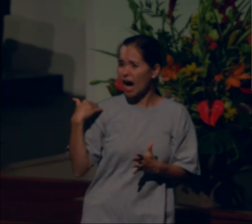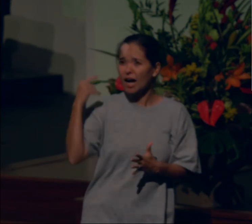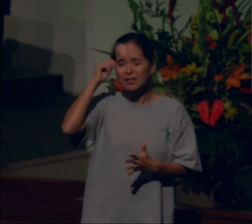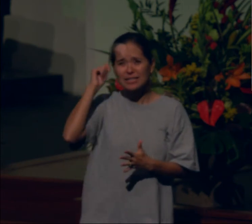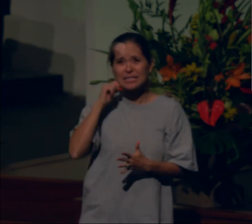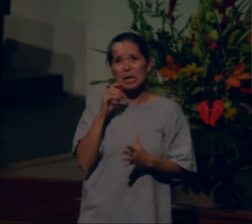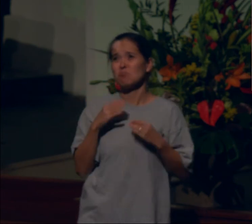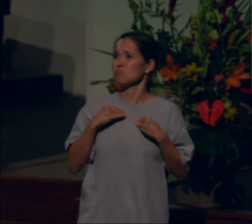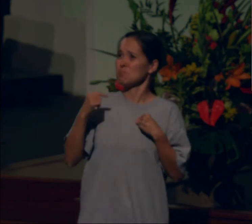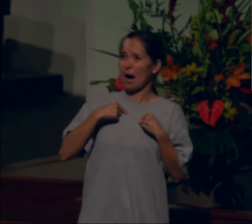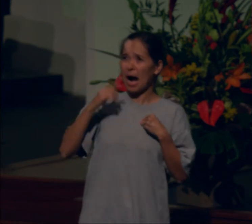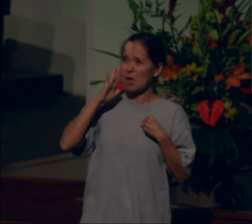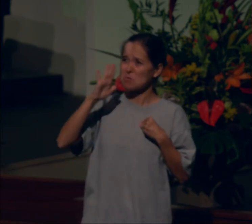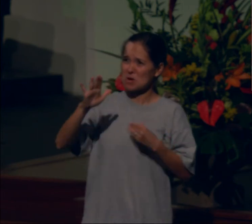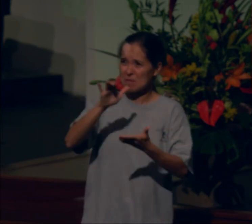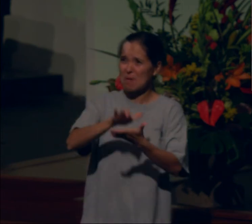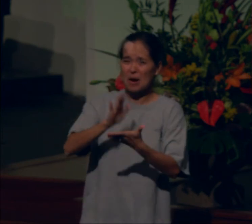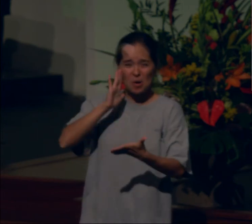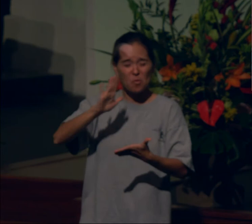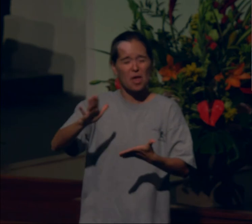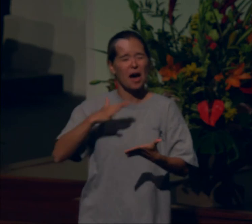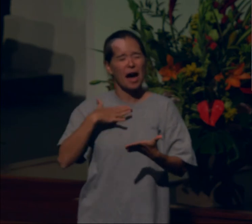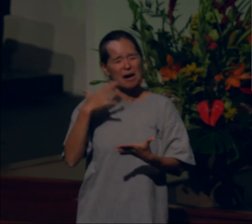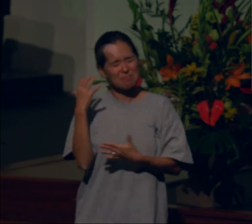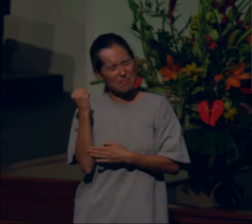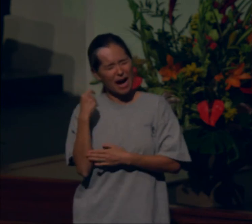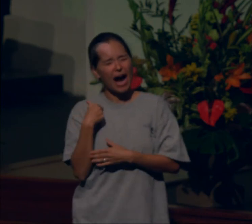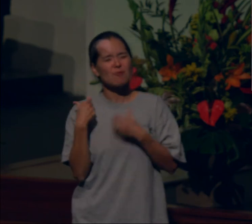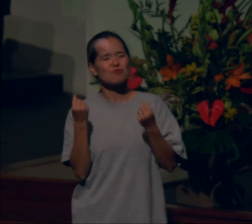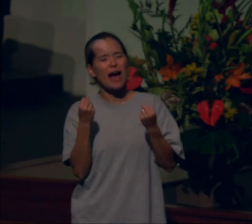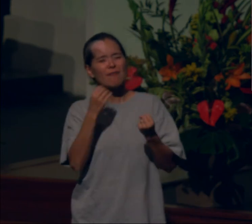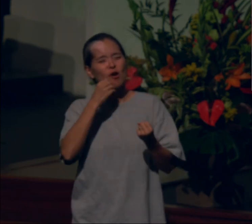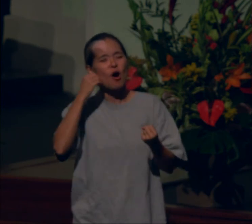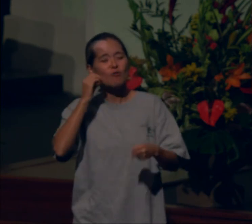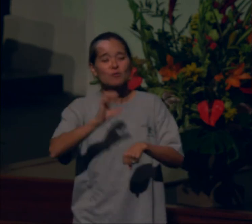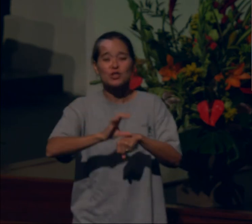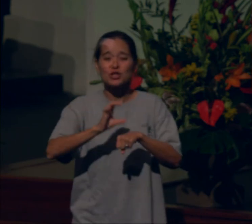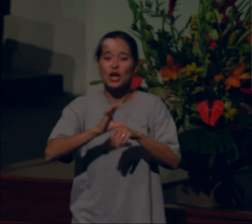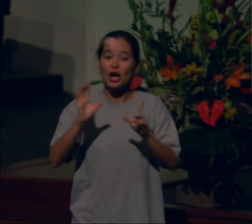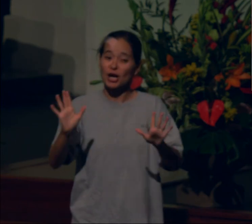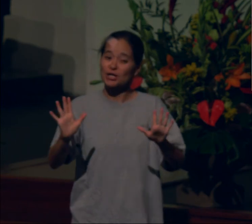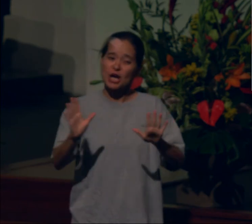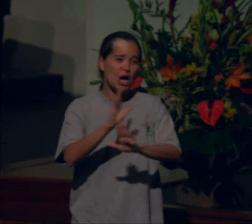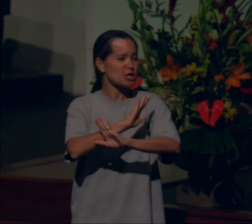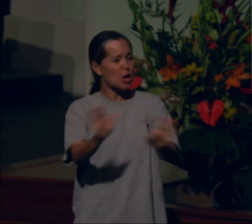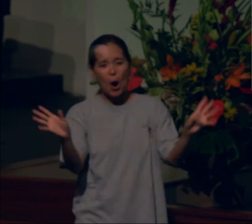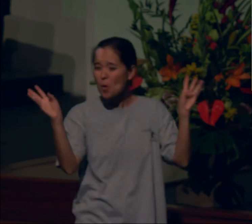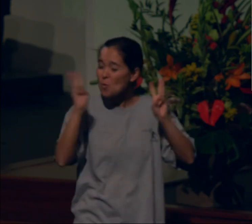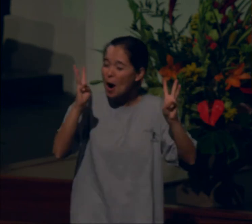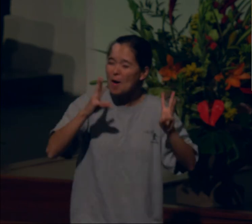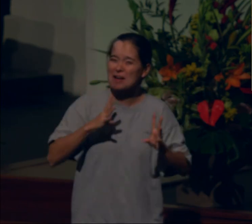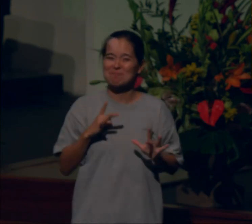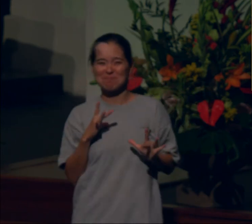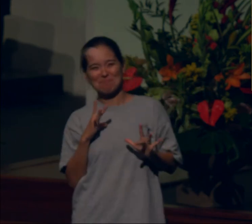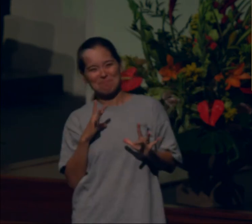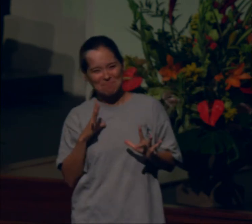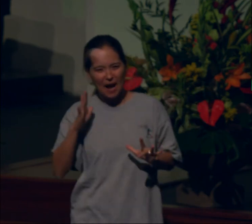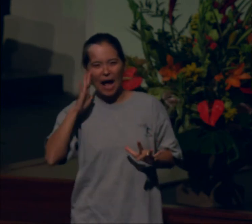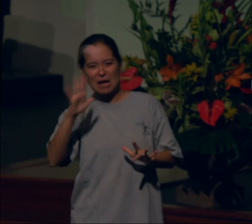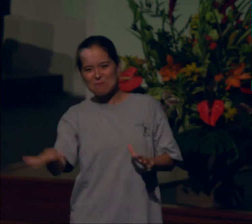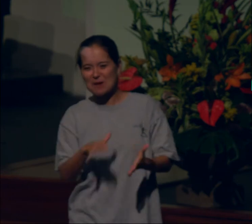it. I took it home. I took it all the way to the bank. I'm driving home from church. I'm going, don't you worry about a thing.